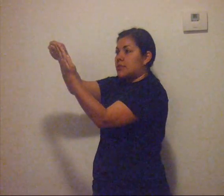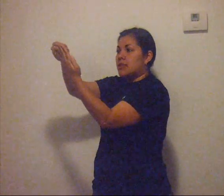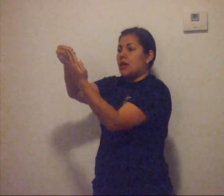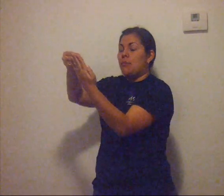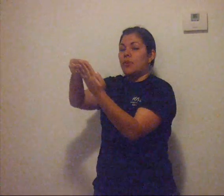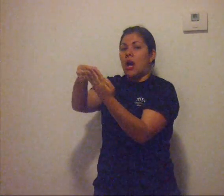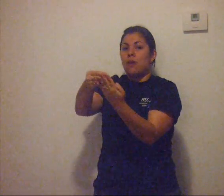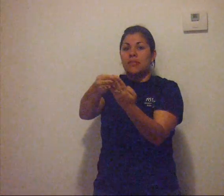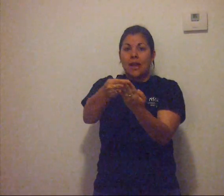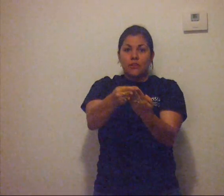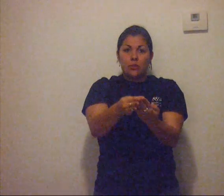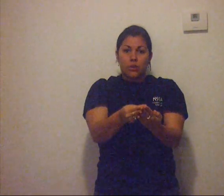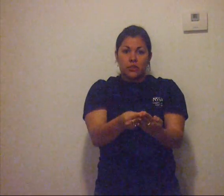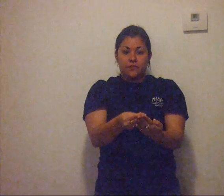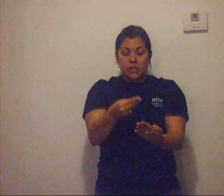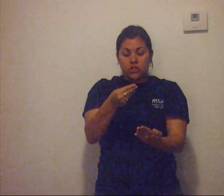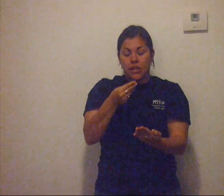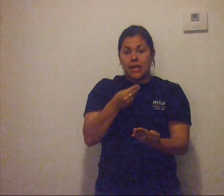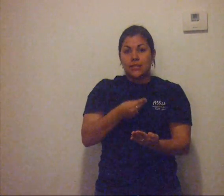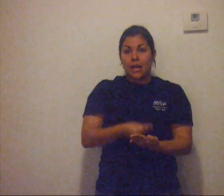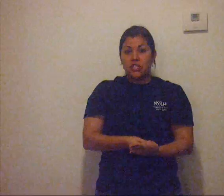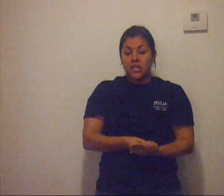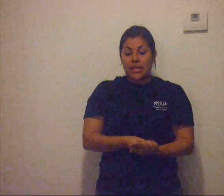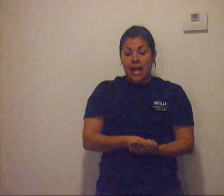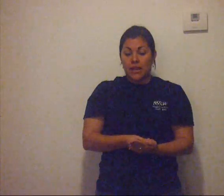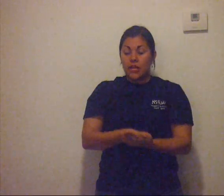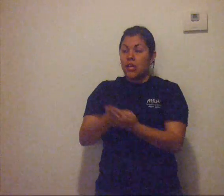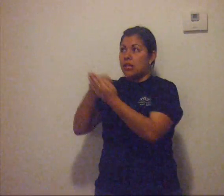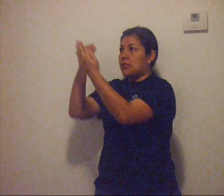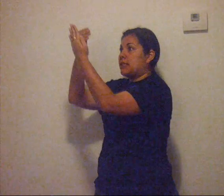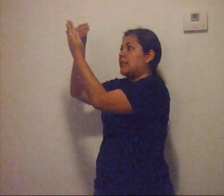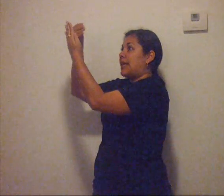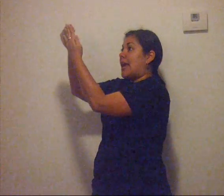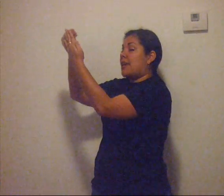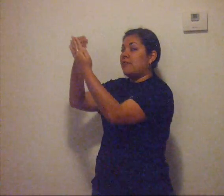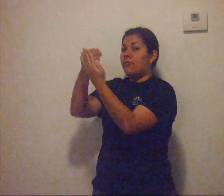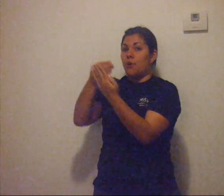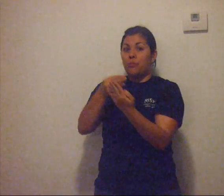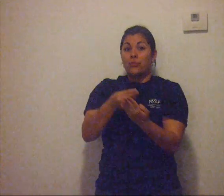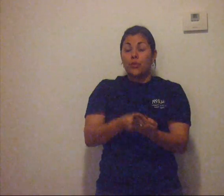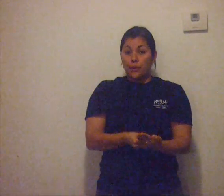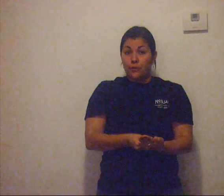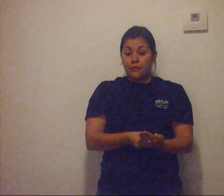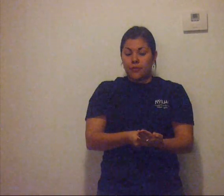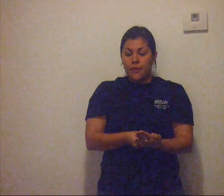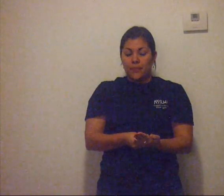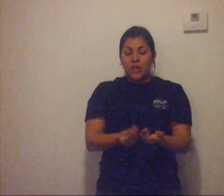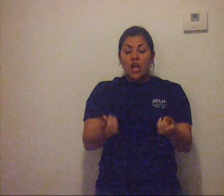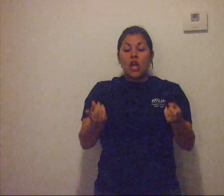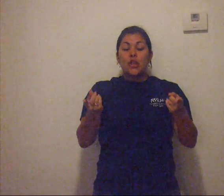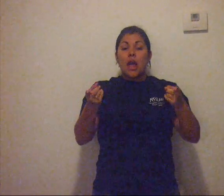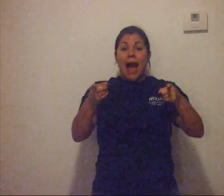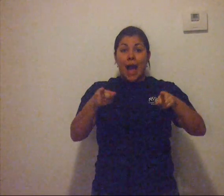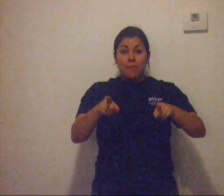once, come down toward you, face straight, touch it again. This is gave proof.